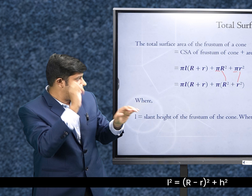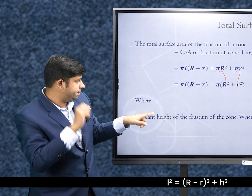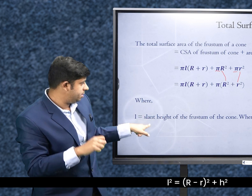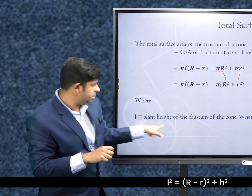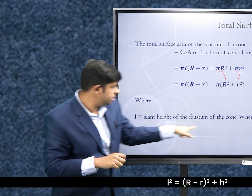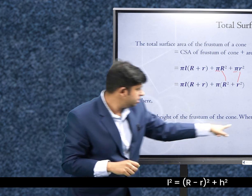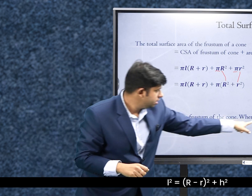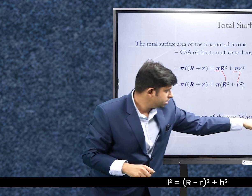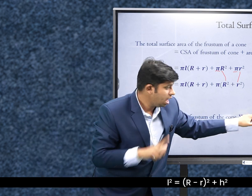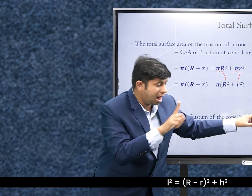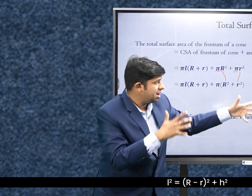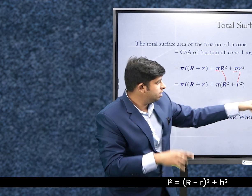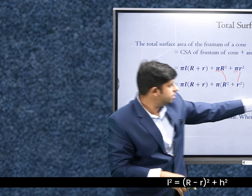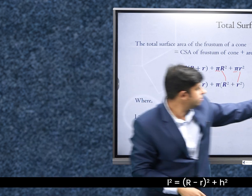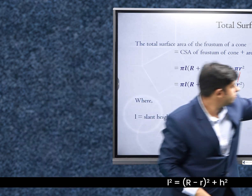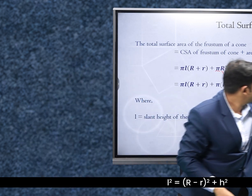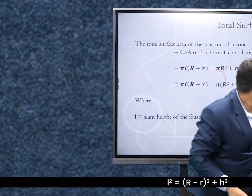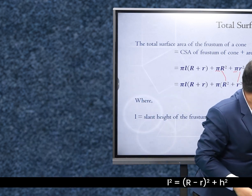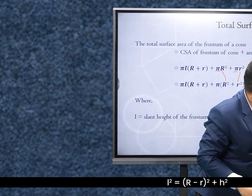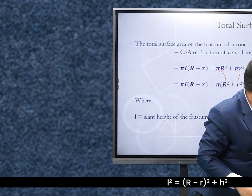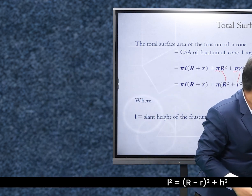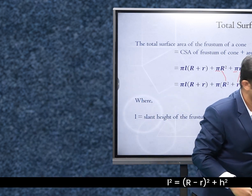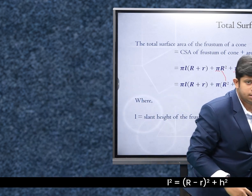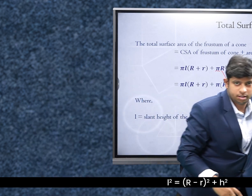capital R minus small r whole square plus h square.